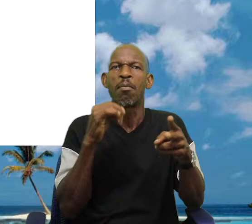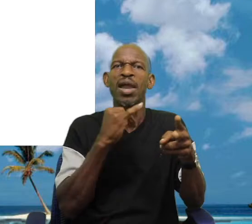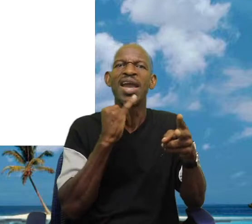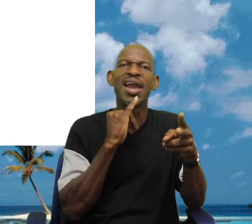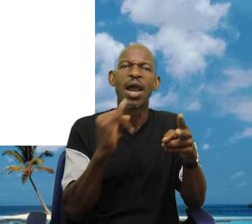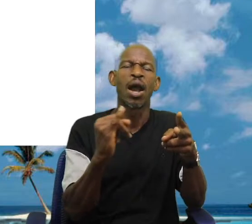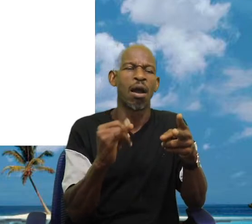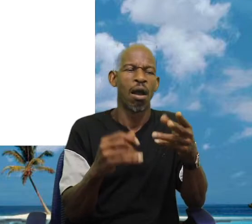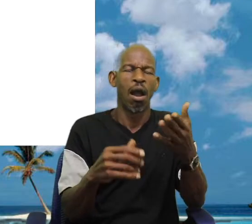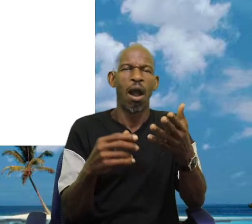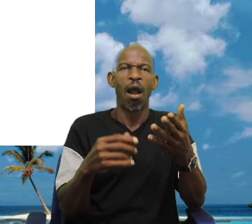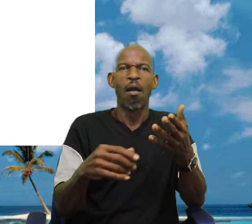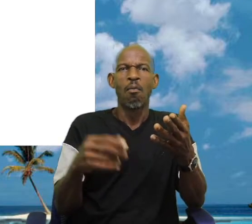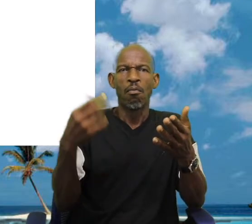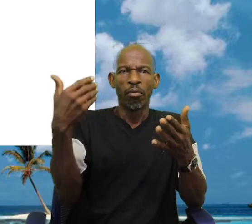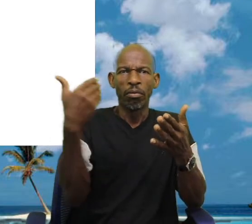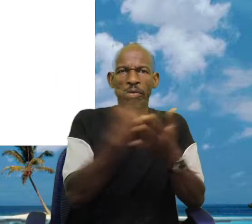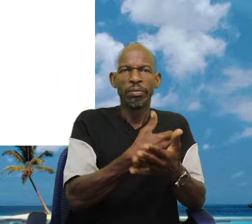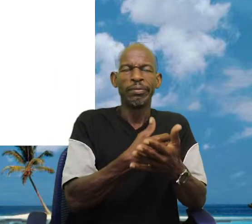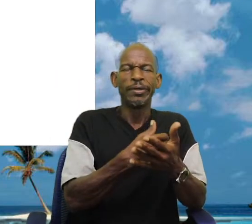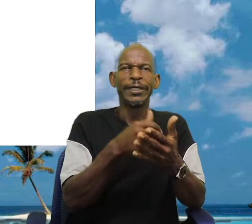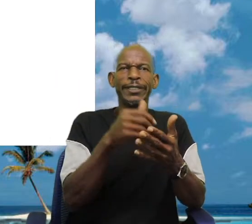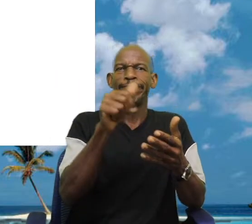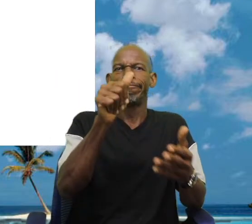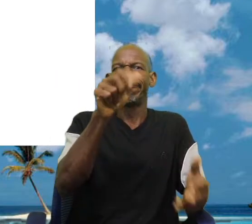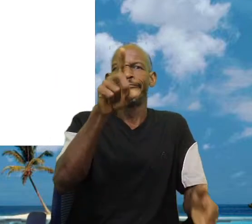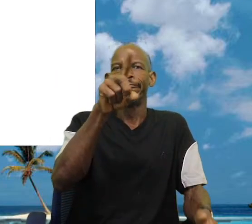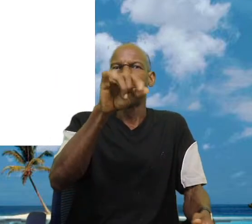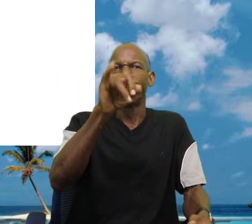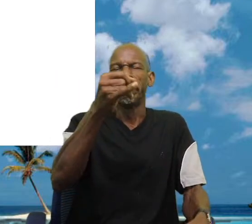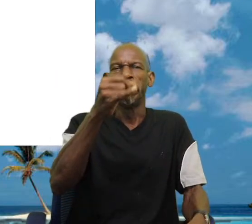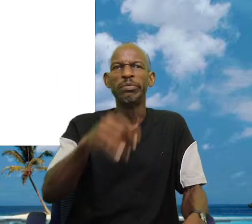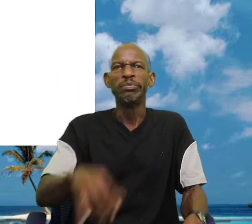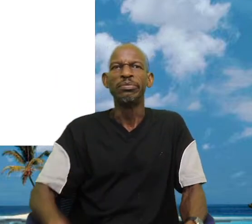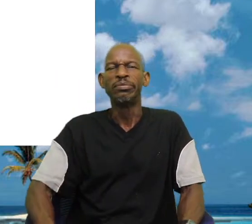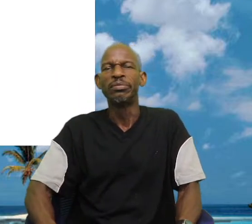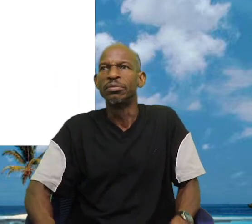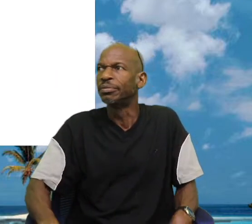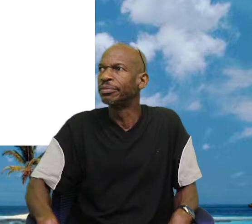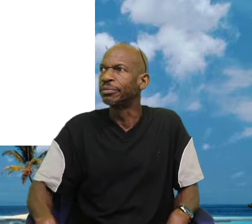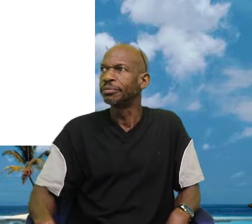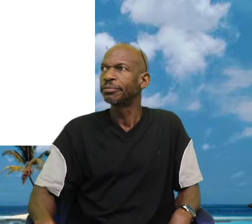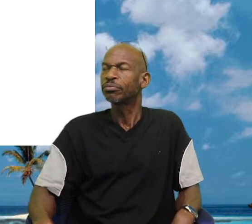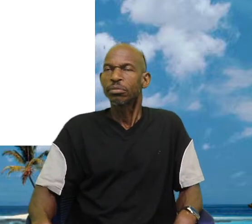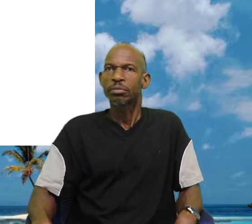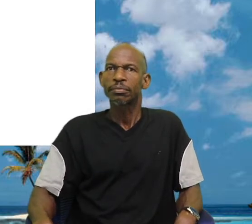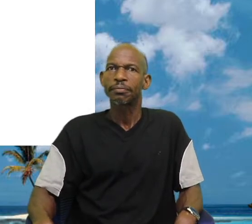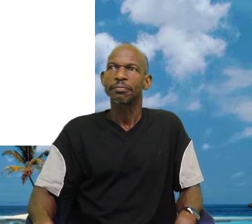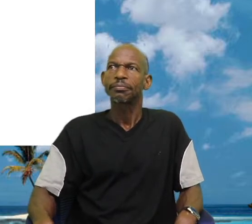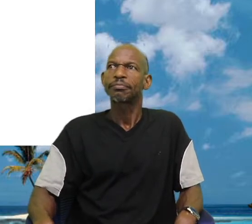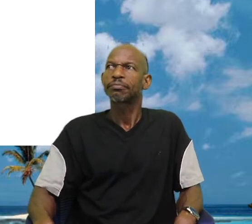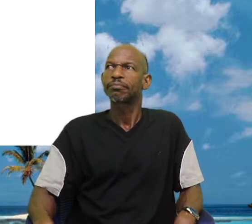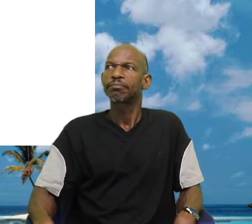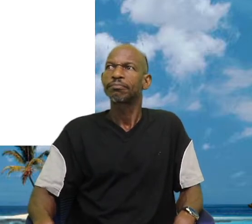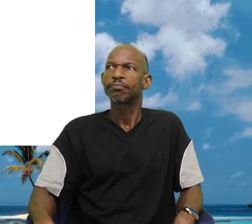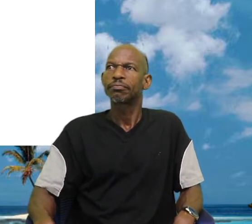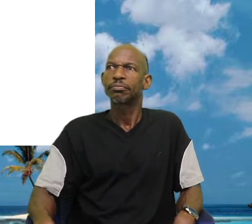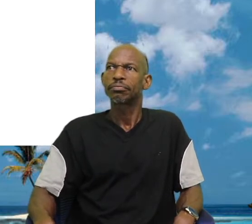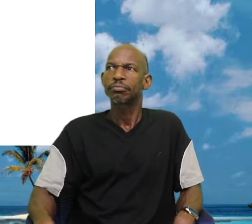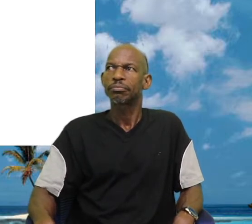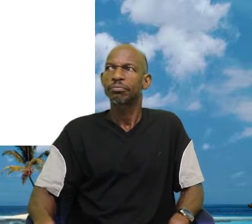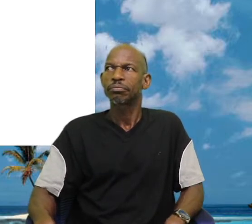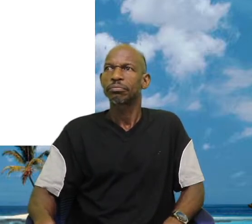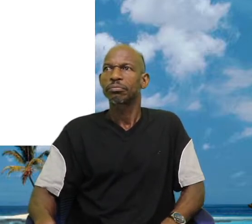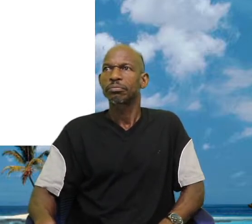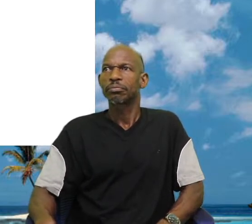and new is the adjective. That is a sentence. The shoe is new. Now, Rebecca,